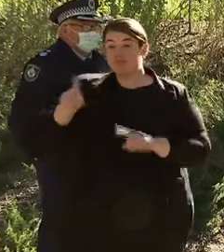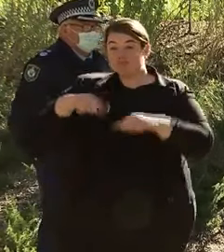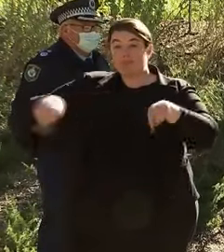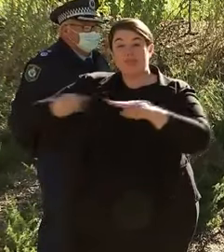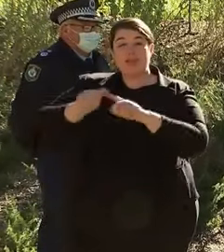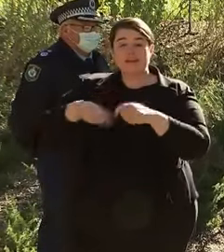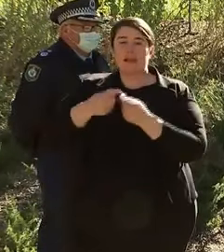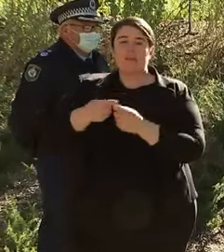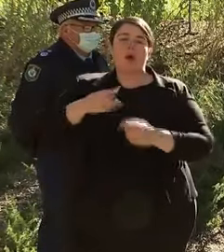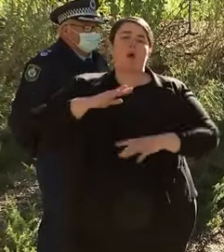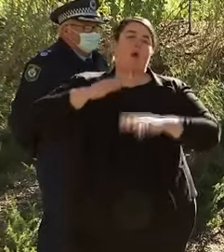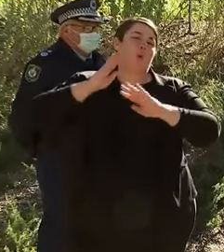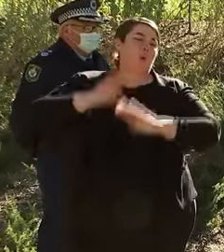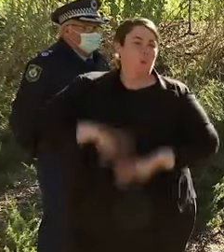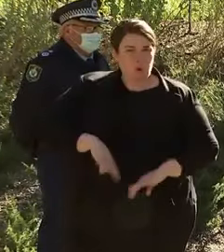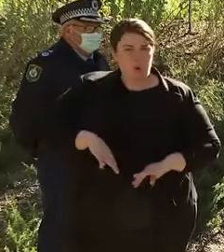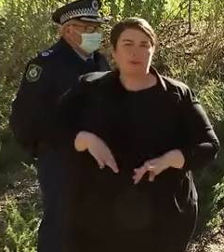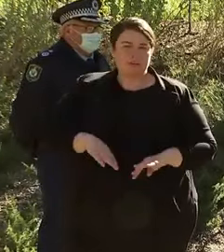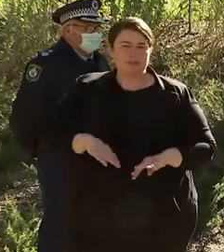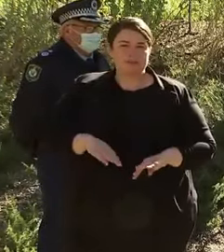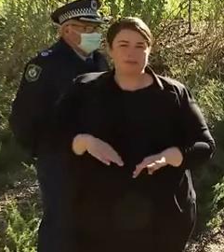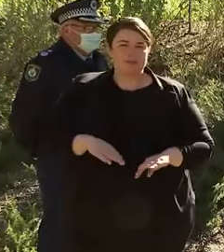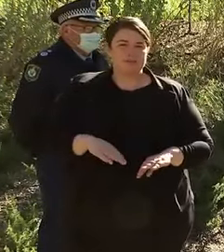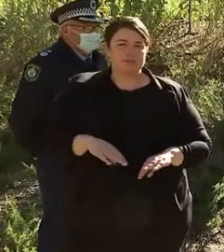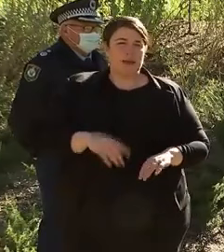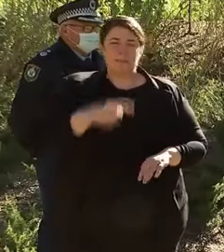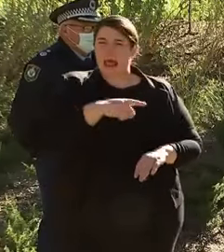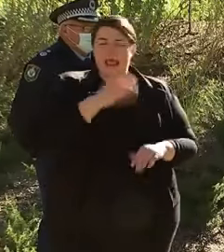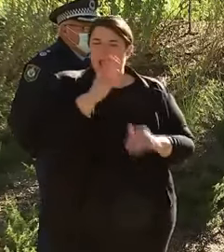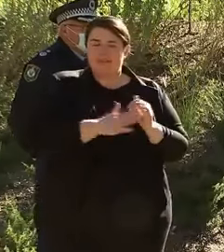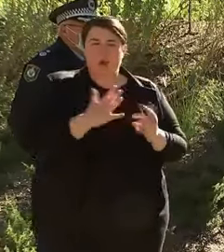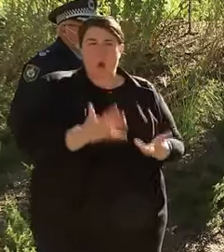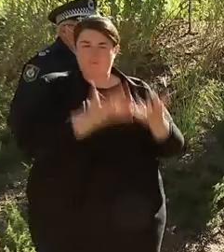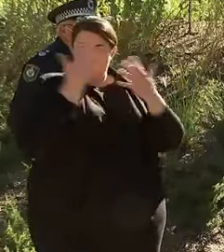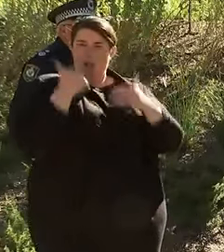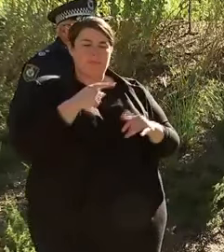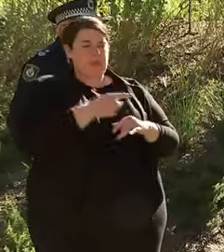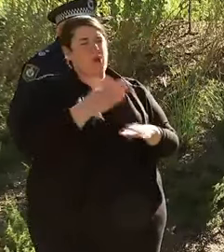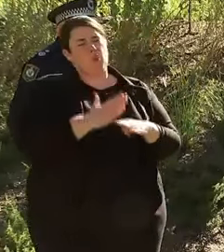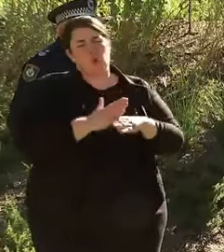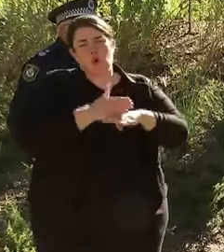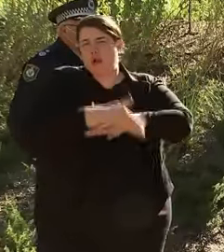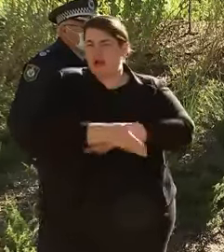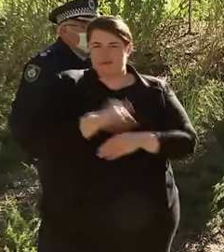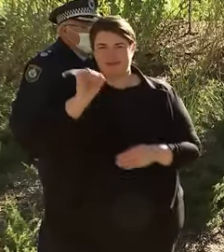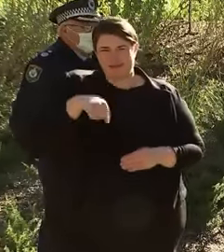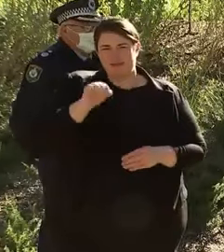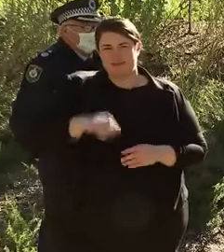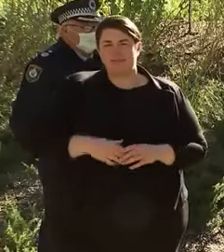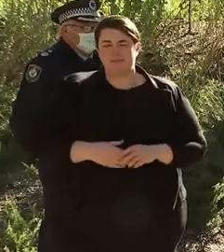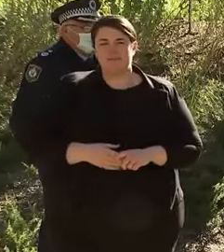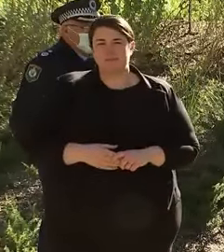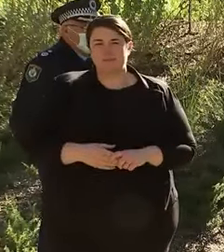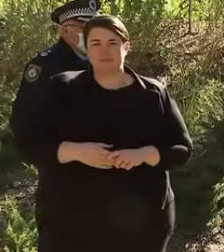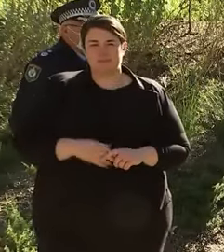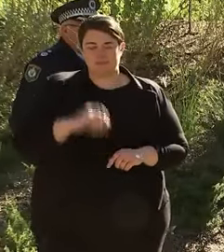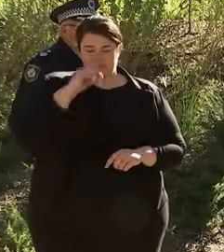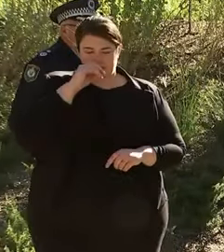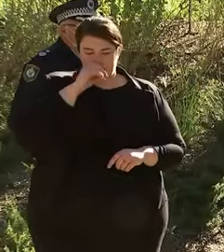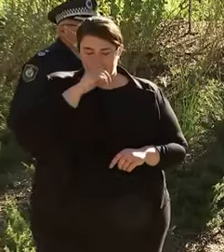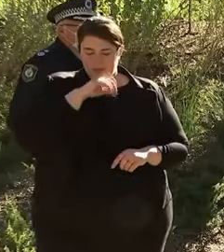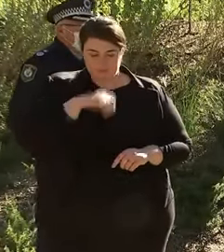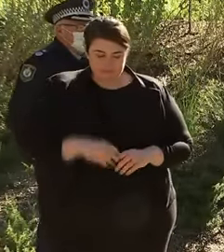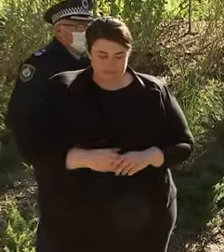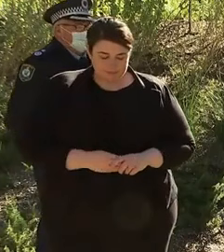And I think that, but at no time were they overwhelmed. They've been working incredibly hard. And as you know, we